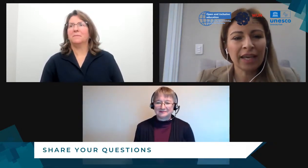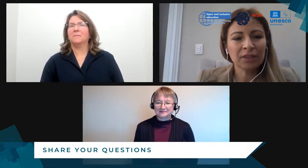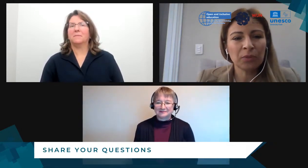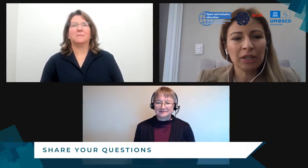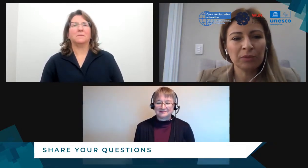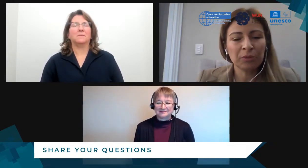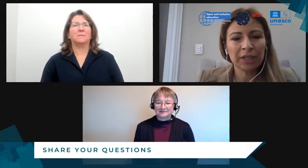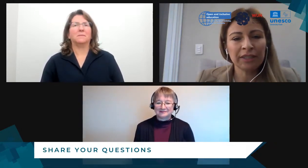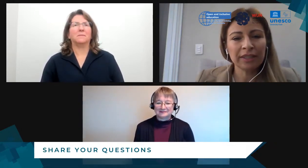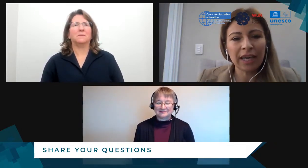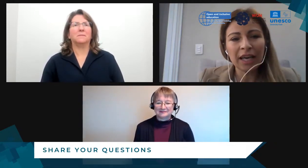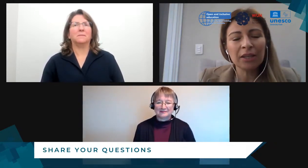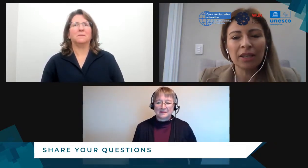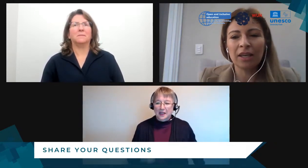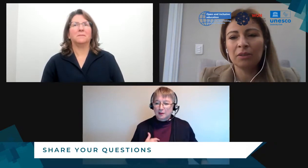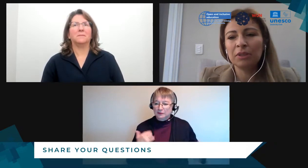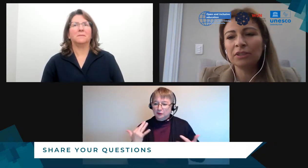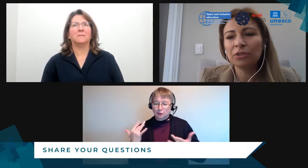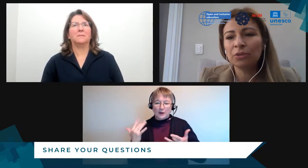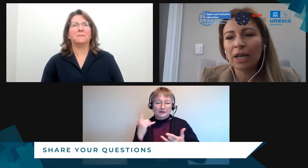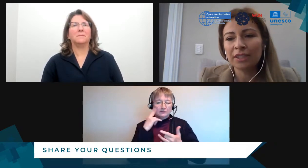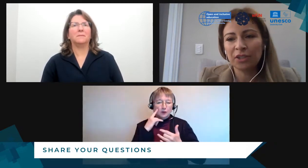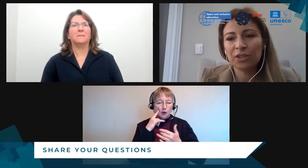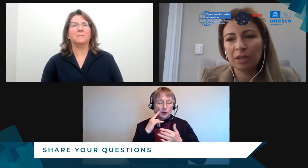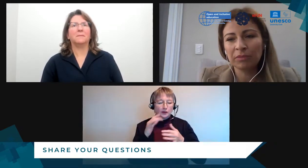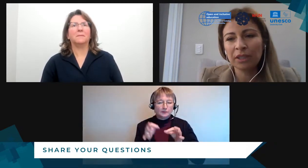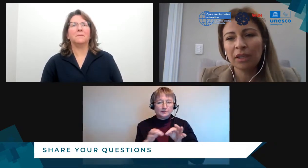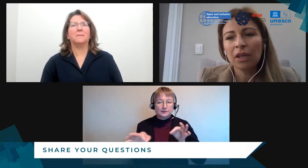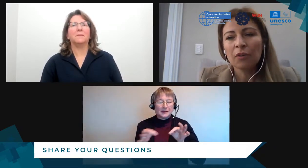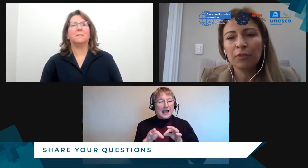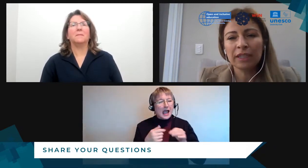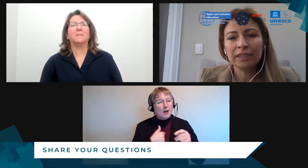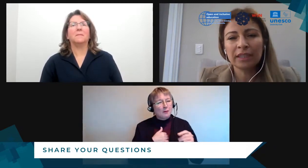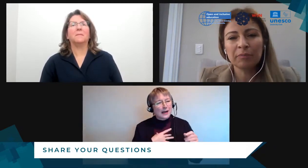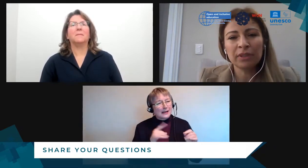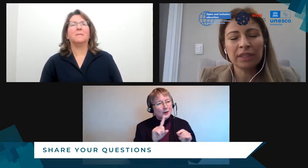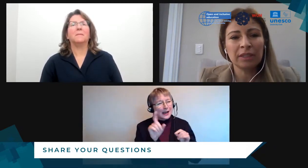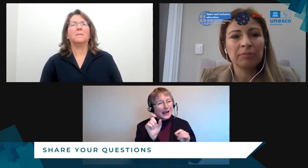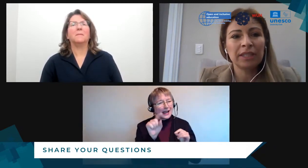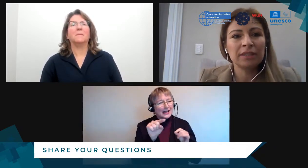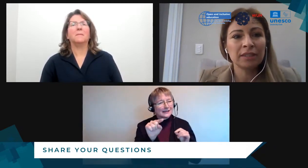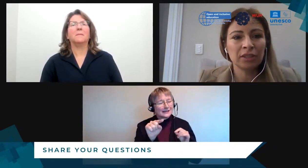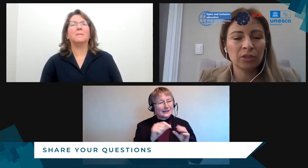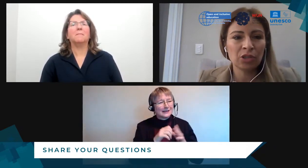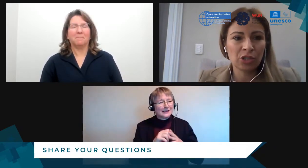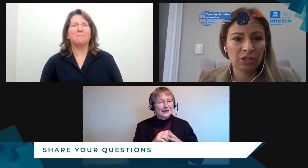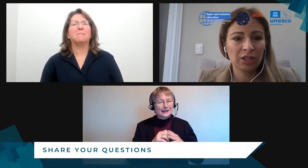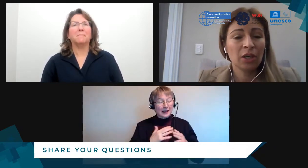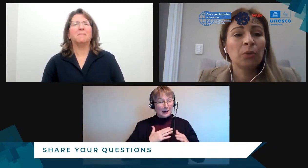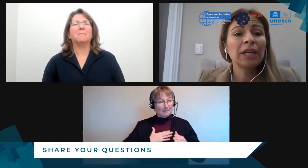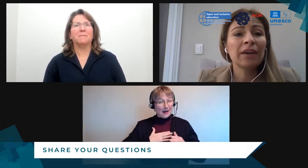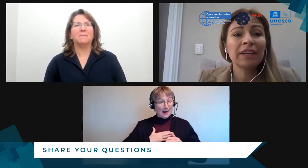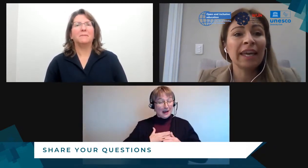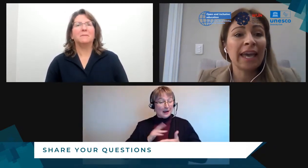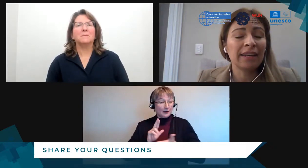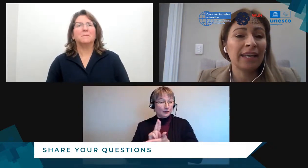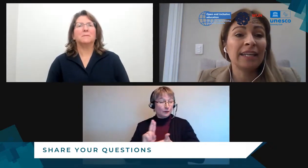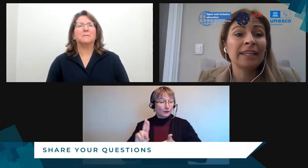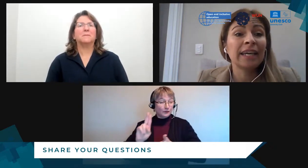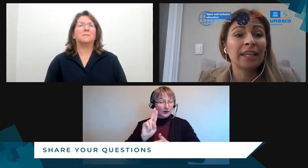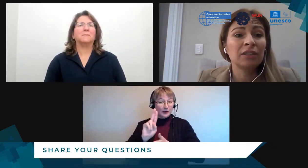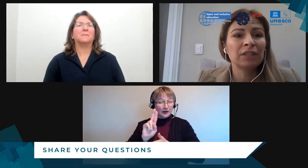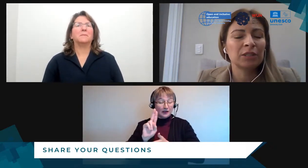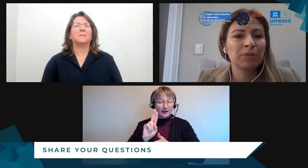I think that while we wait, I want to ask you something. For example, in my institution, we haven't